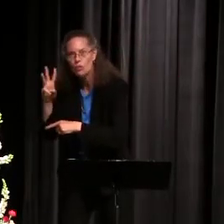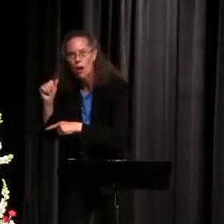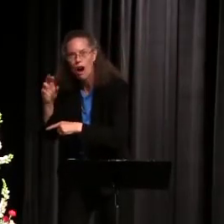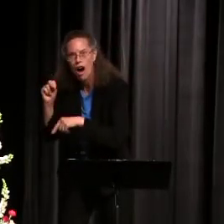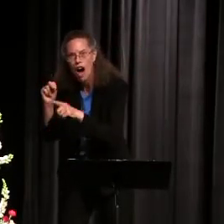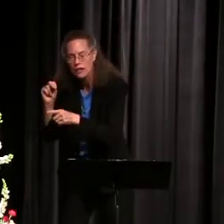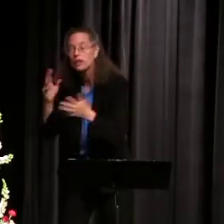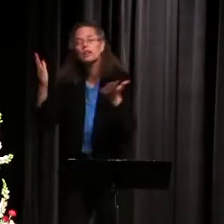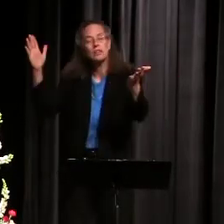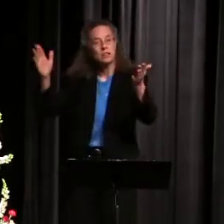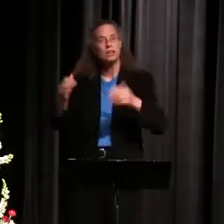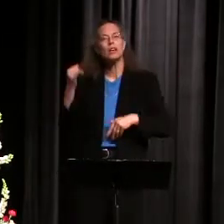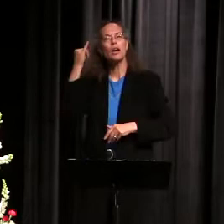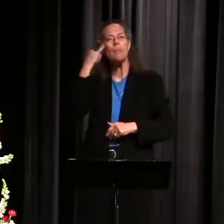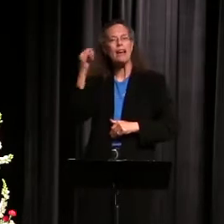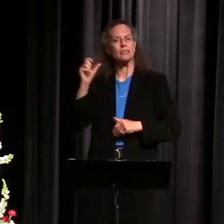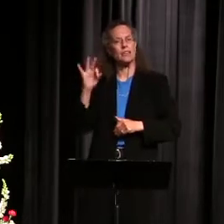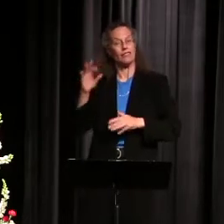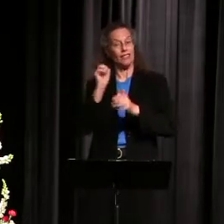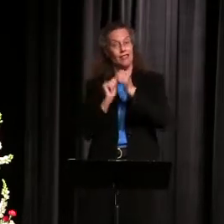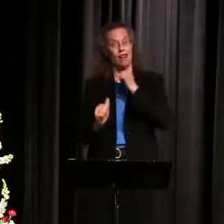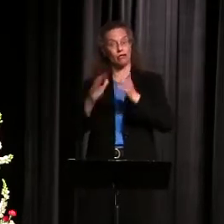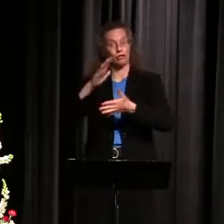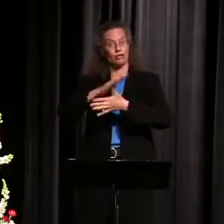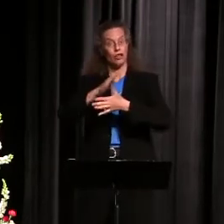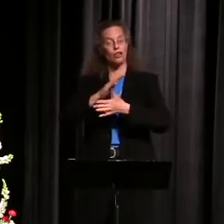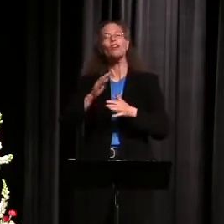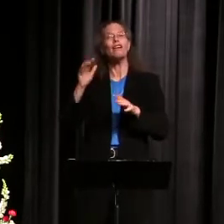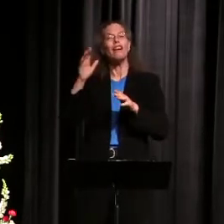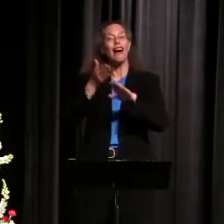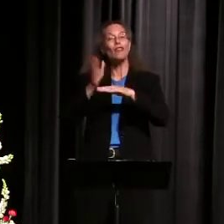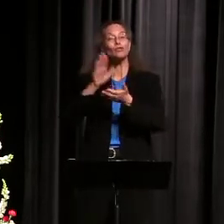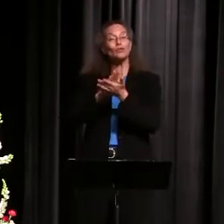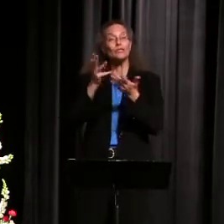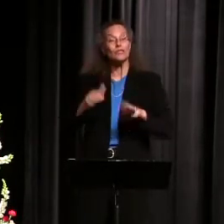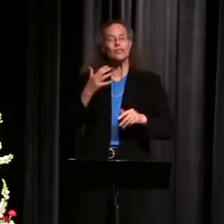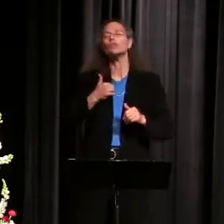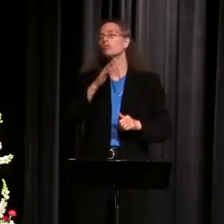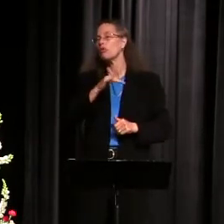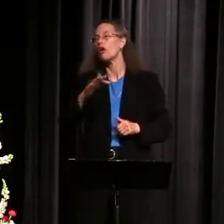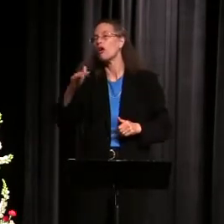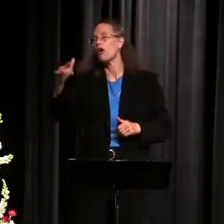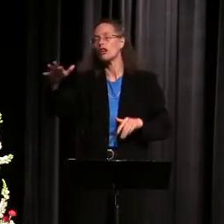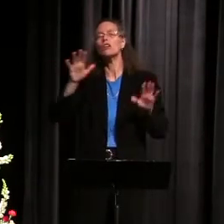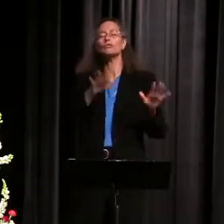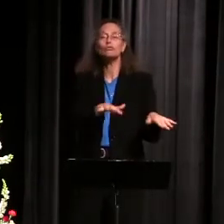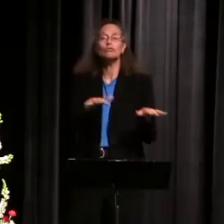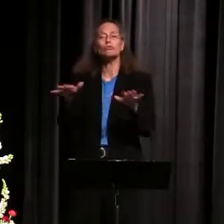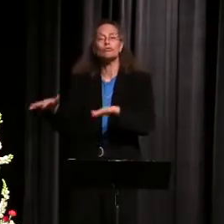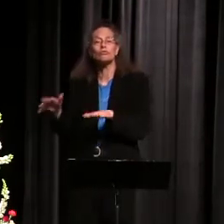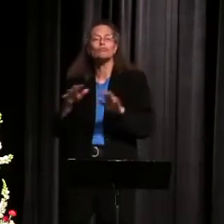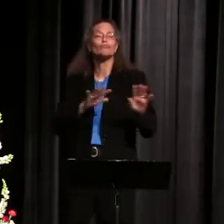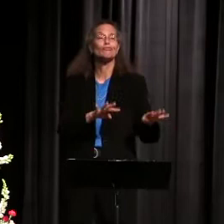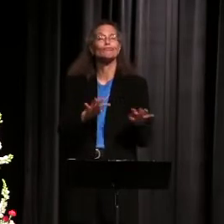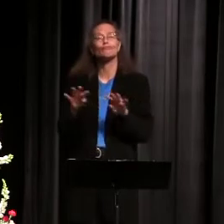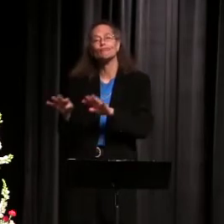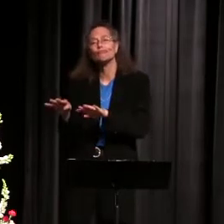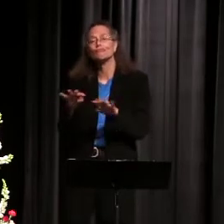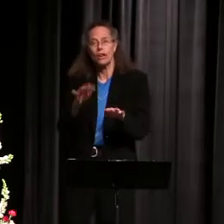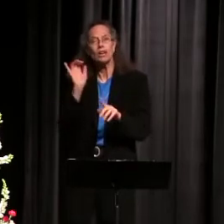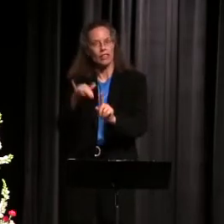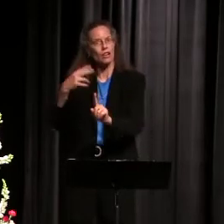I mean, imagine a day when every senior walks leisurely out to the parking lot after school. That's a black swan.